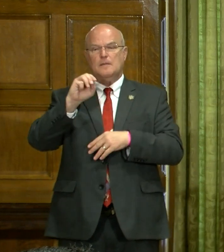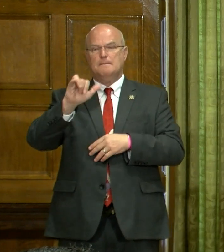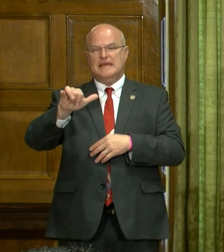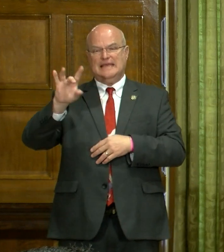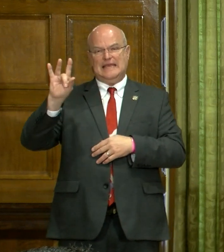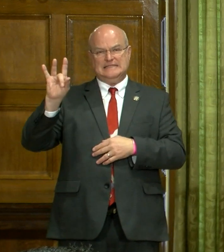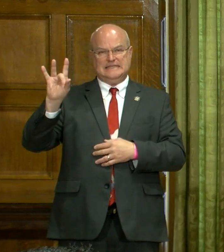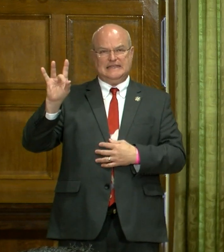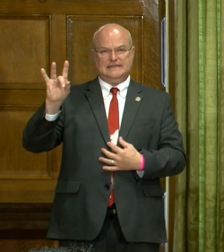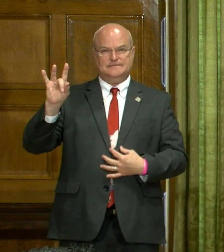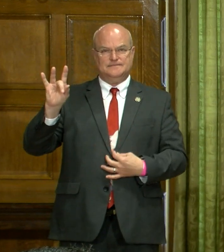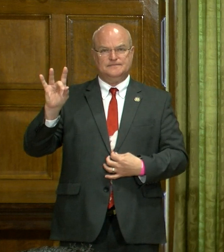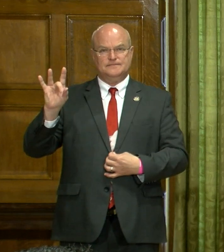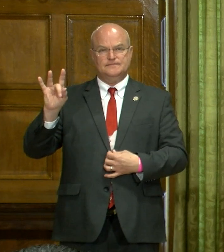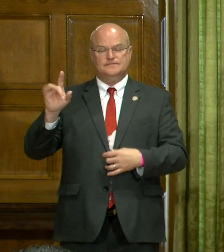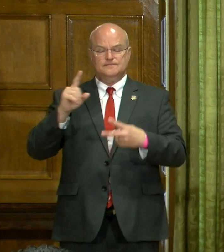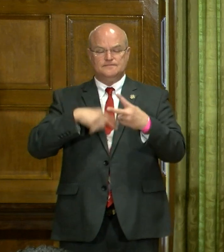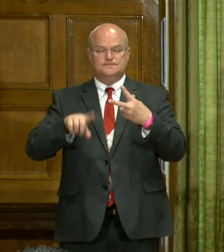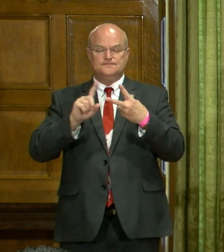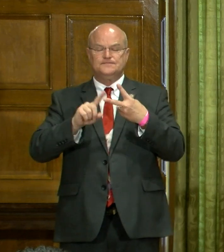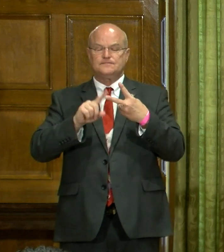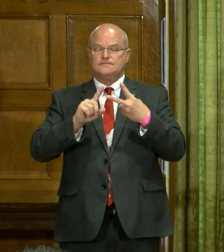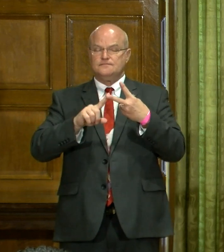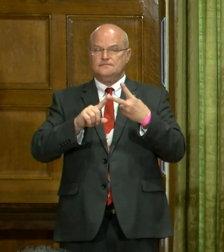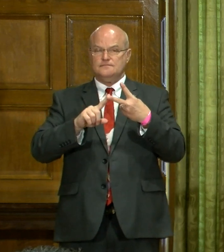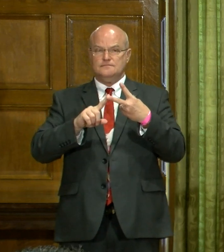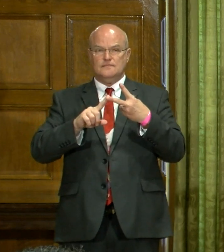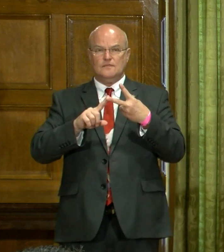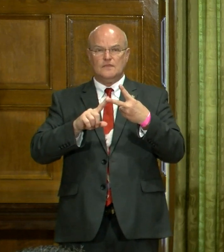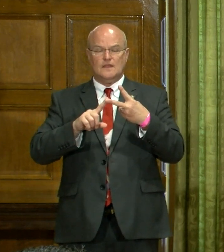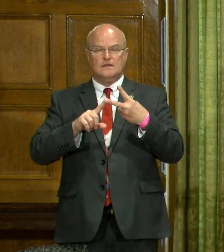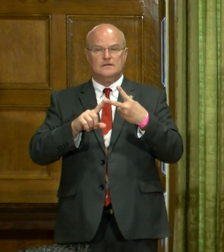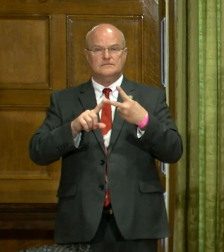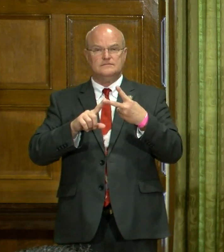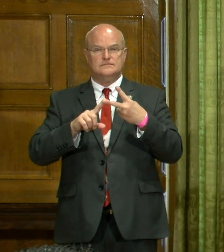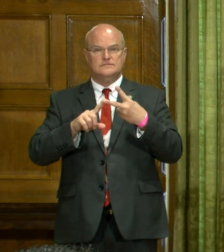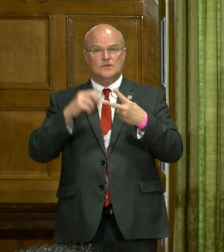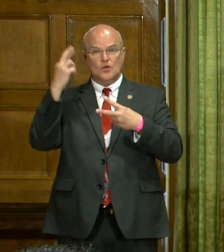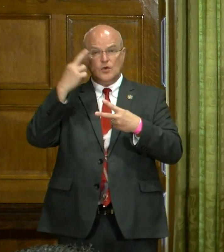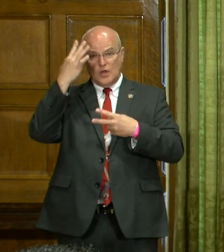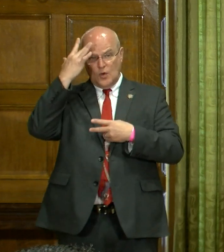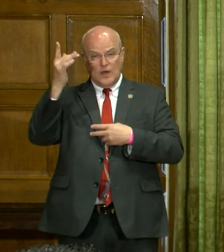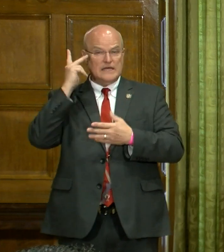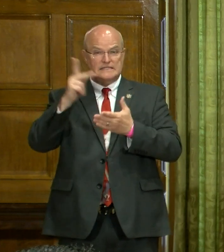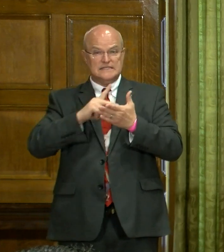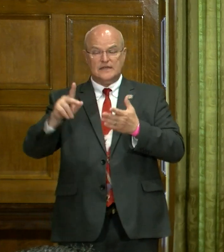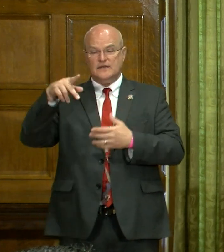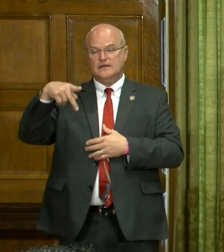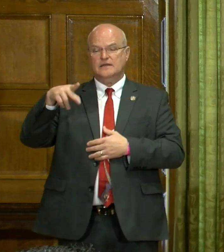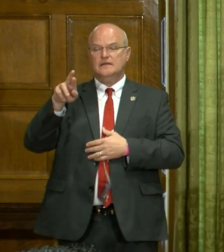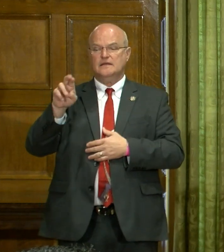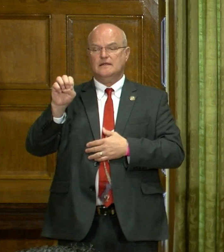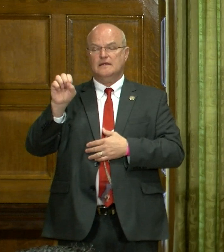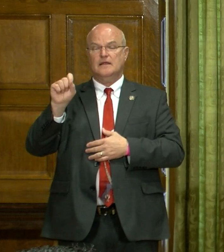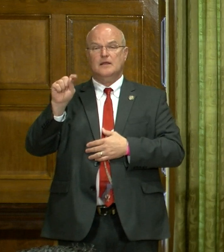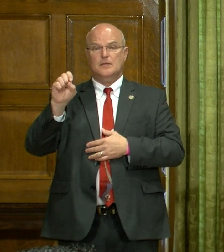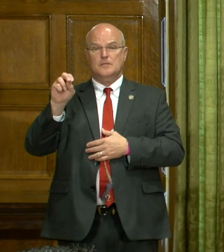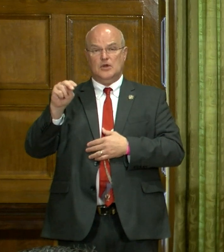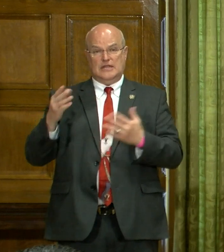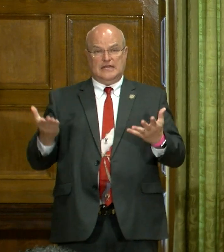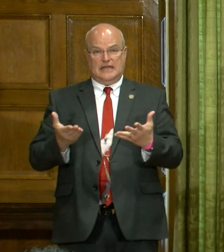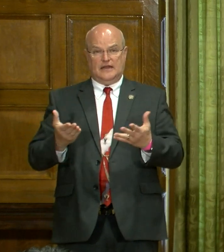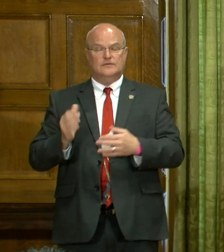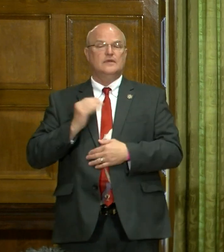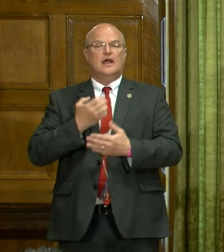May 18th. The second announcement I would want to make, it leads to the reason Secretary Preston is here, is that